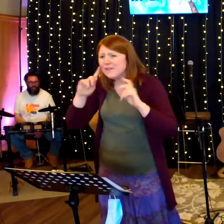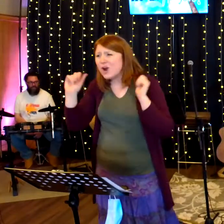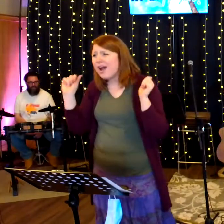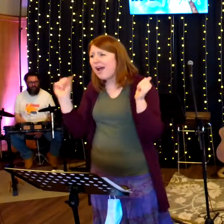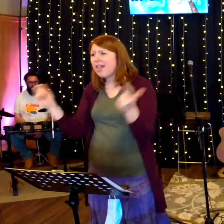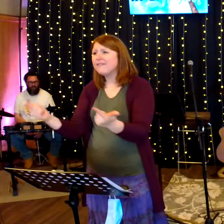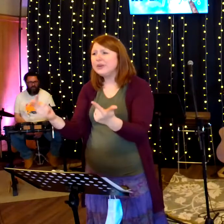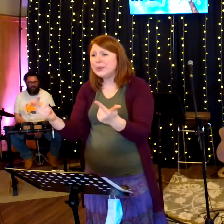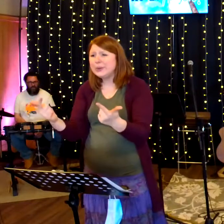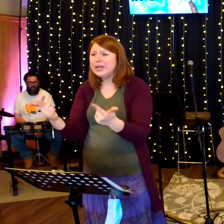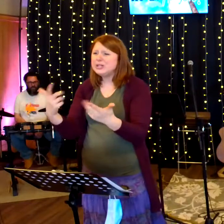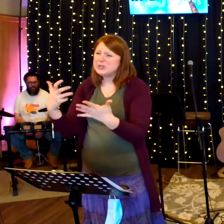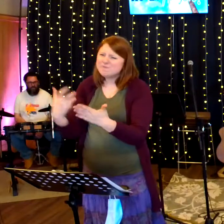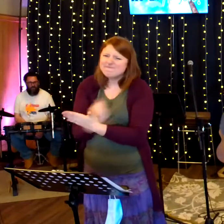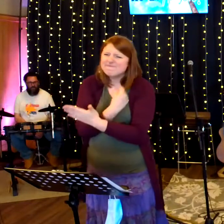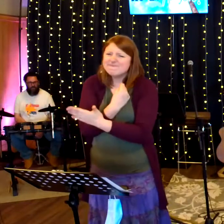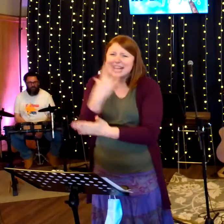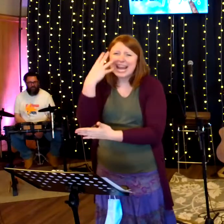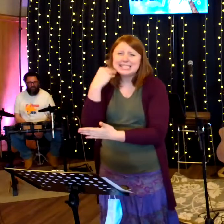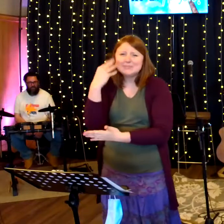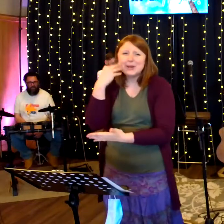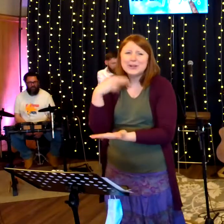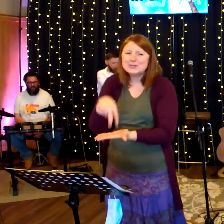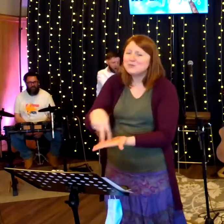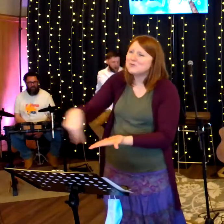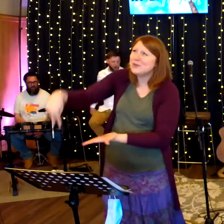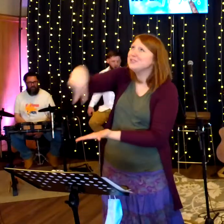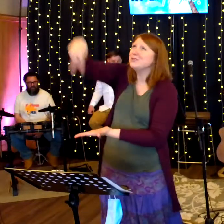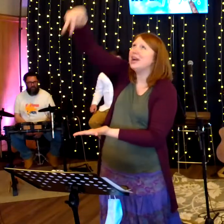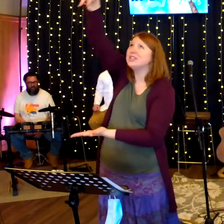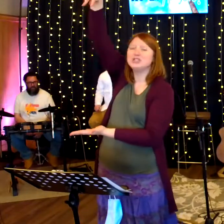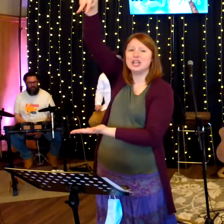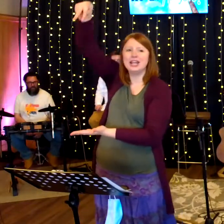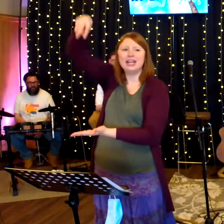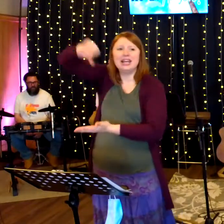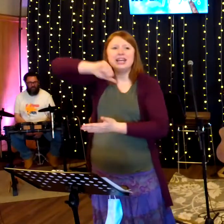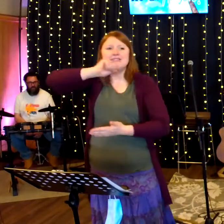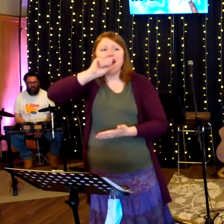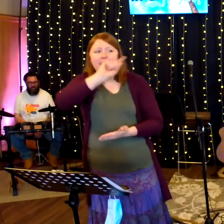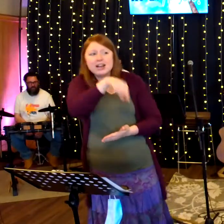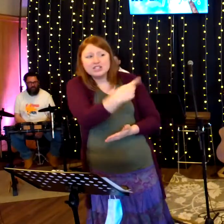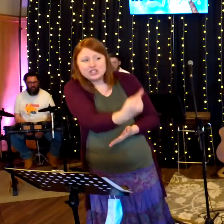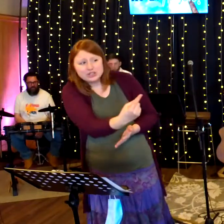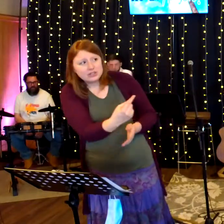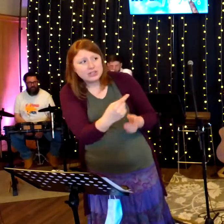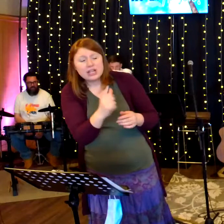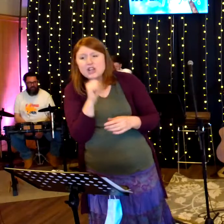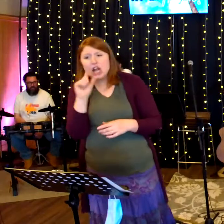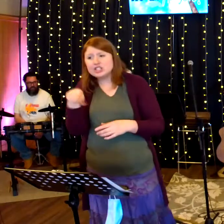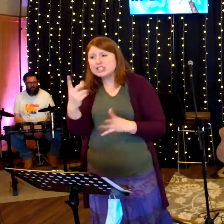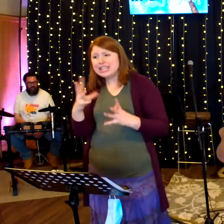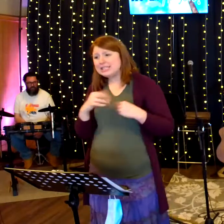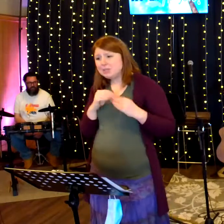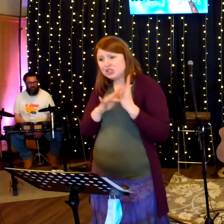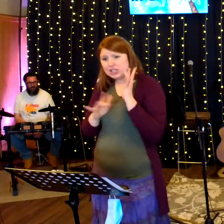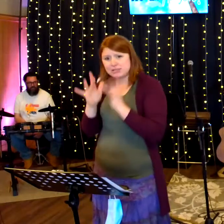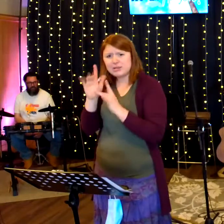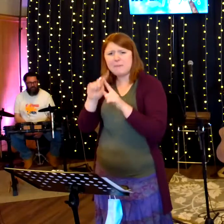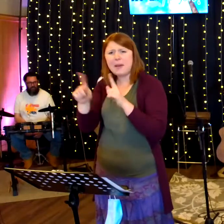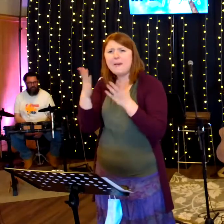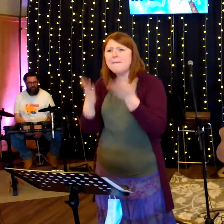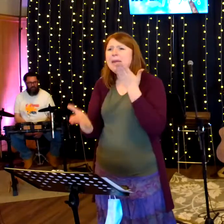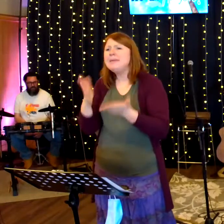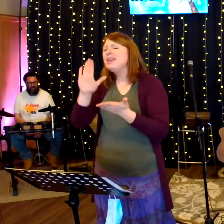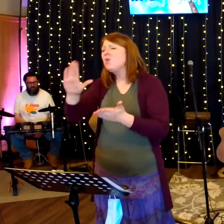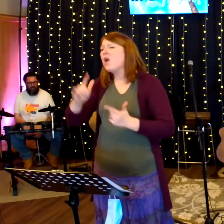day where you can experience resurrection. It's not just the salvation that Pastor Rachel was sharing about, accepting Jesus, but you may need resurrection in other